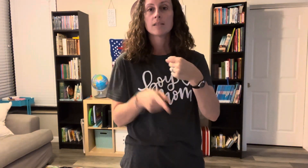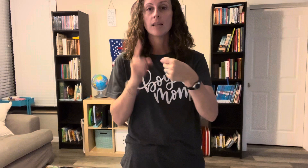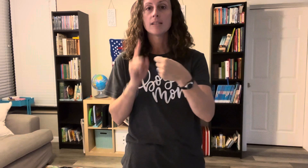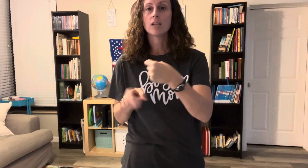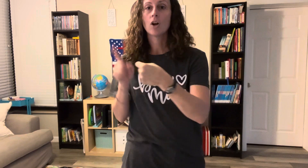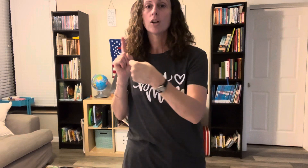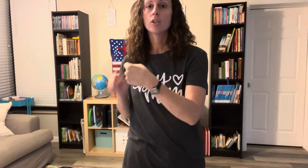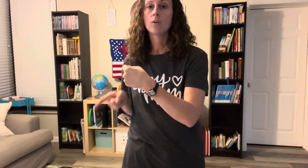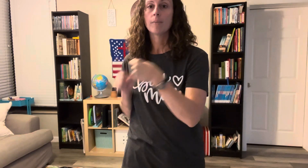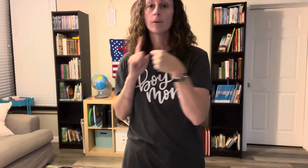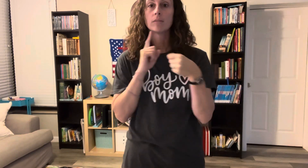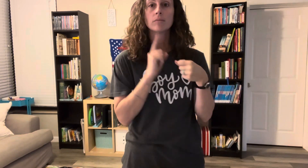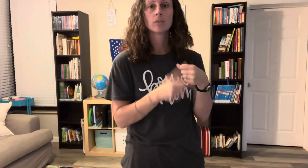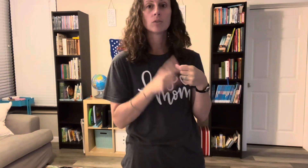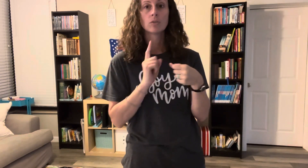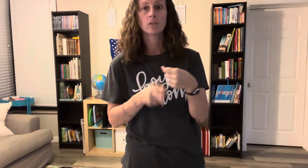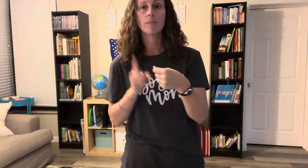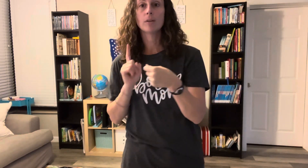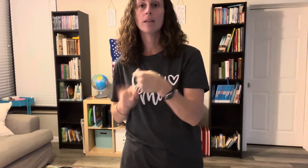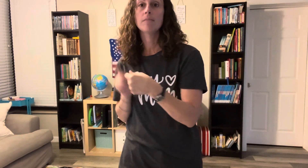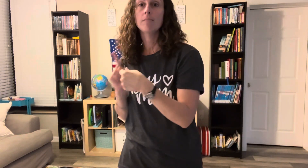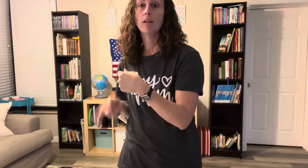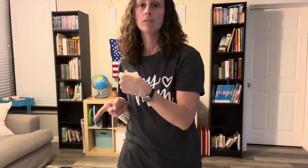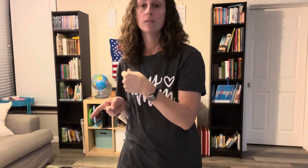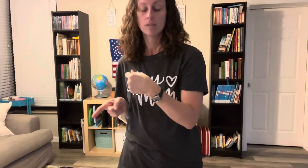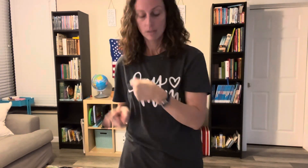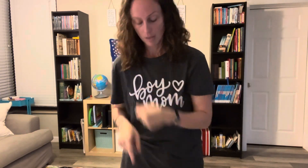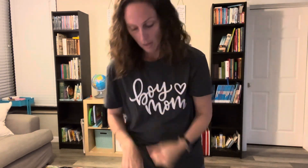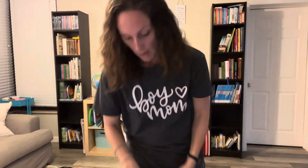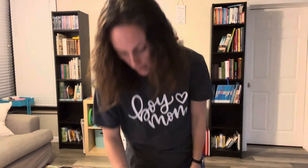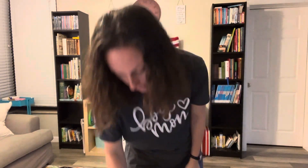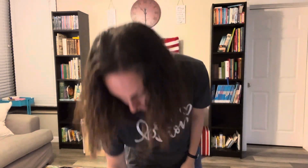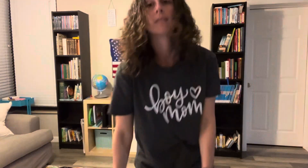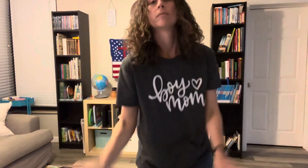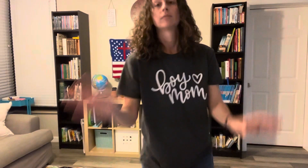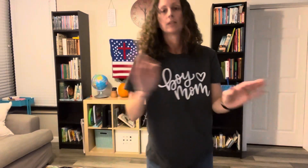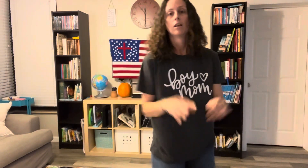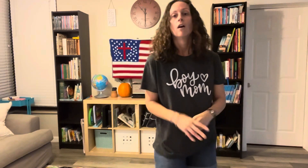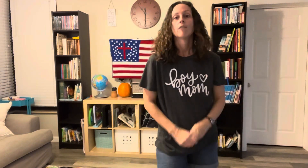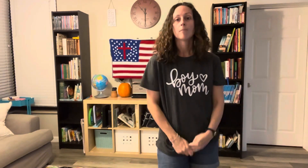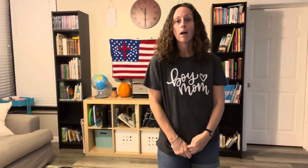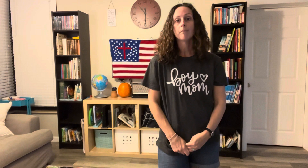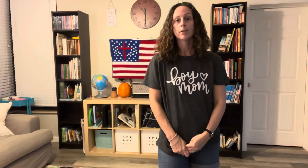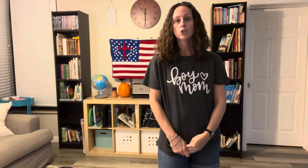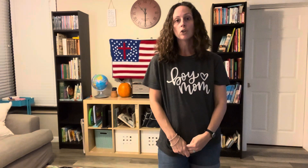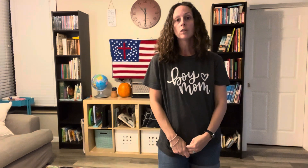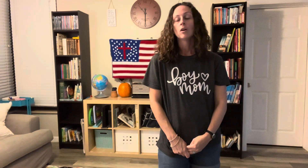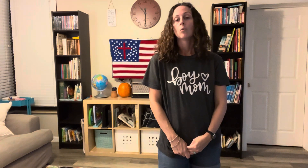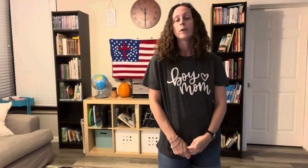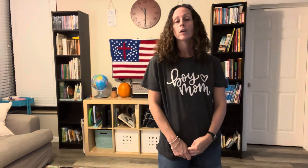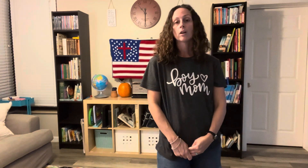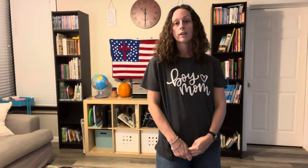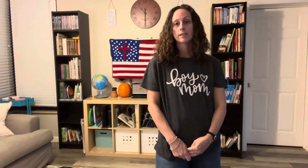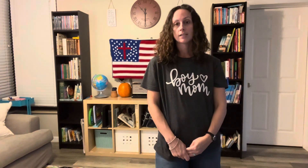slice our cucumber. Cumberland Mountains. And for Mount Mitchell, we are gonna